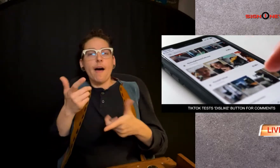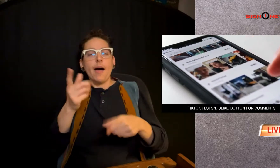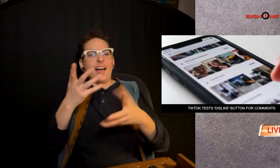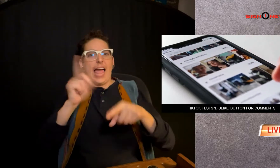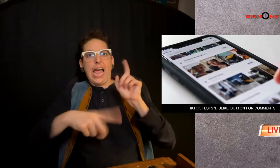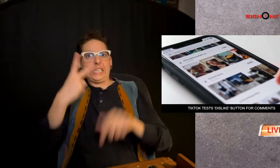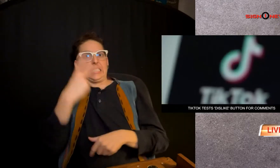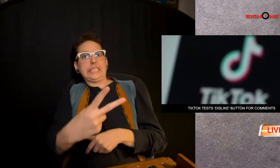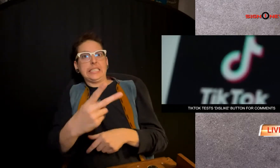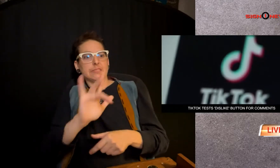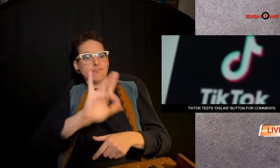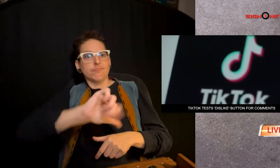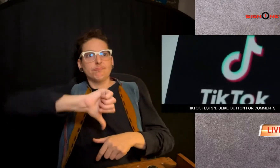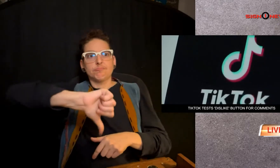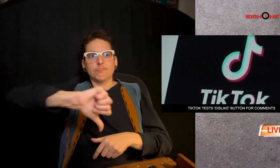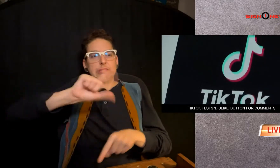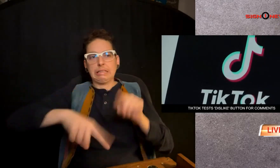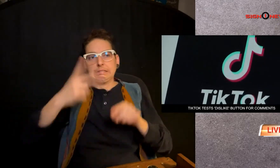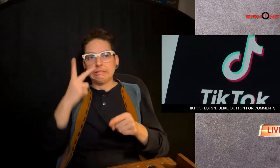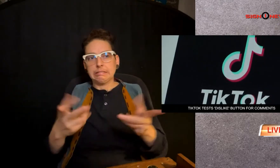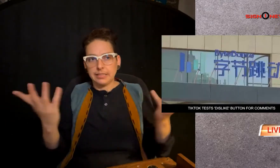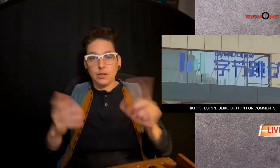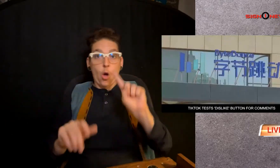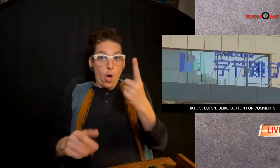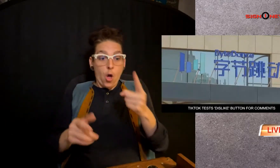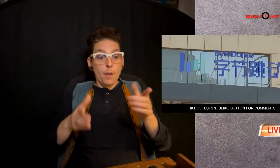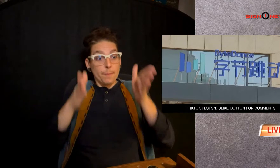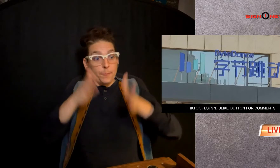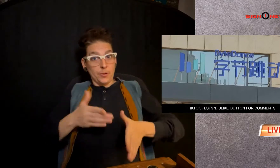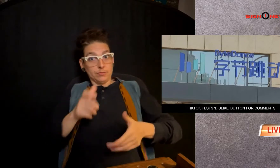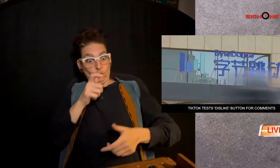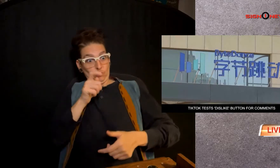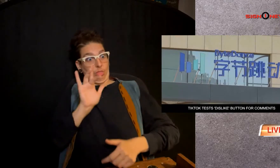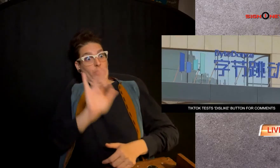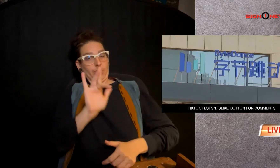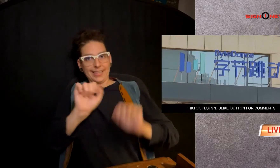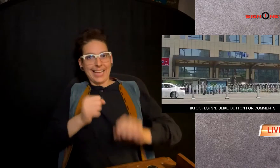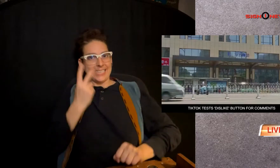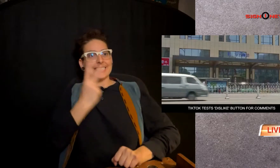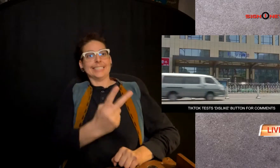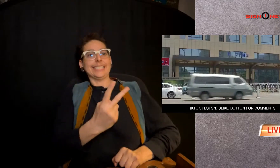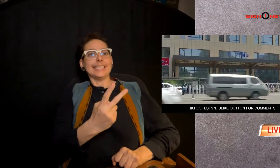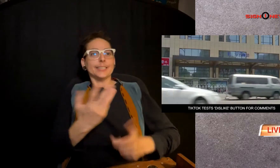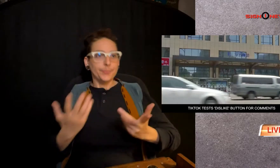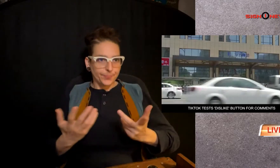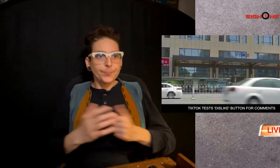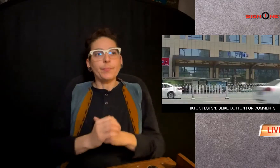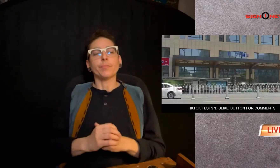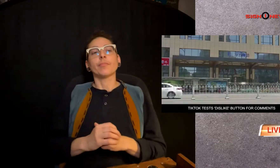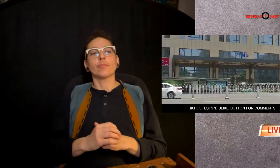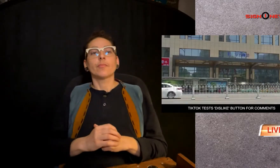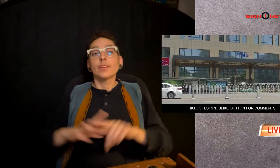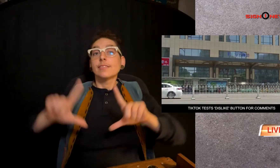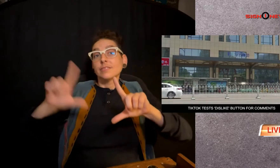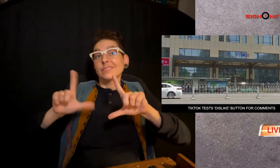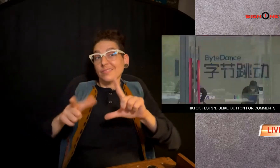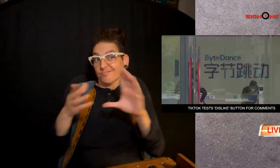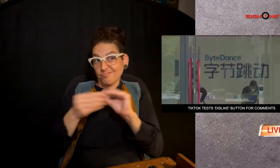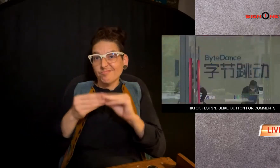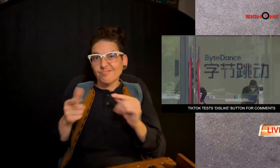or inappropriate. Creators and other users will not be able to see the dislikes. Only the person who disliked the comment can